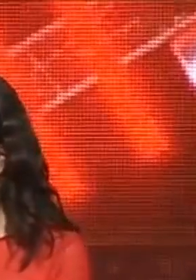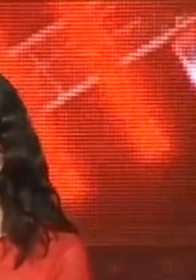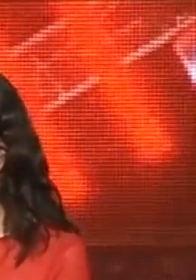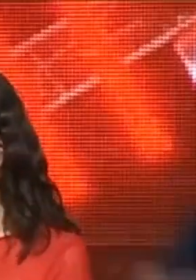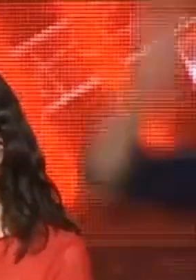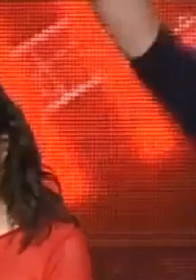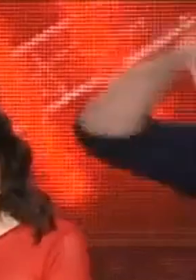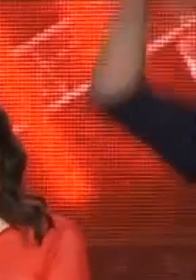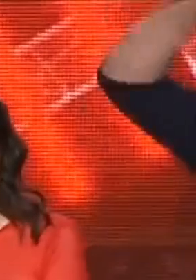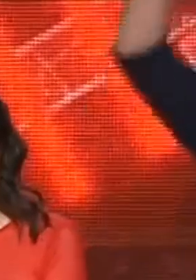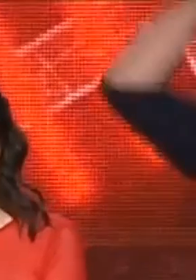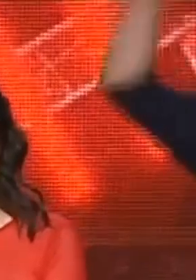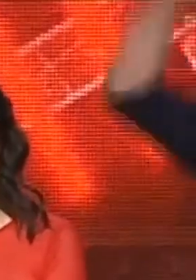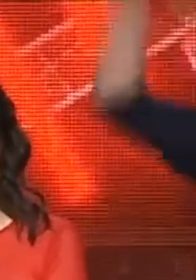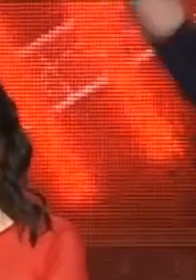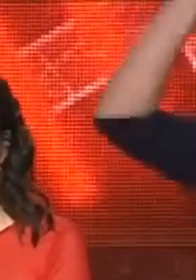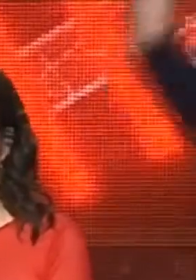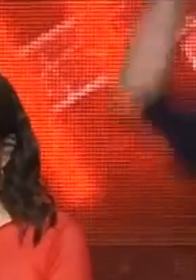in our country.